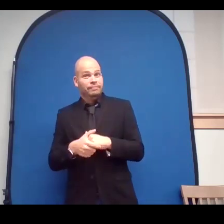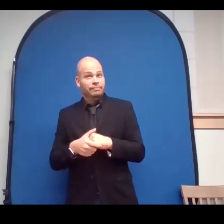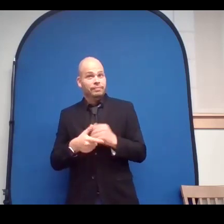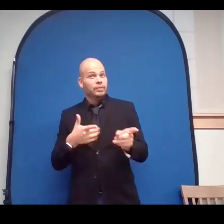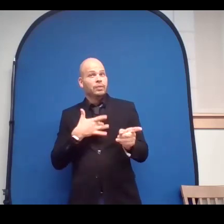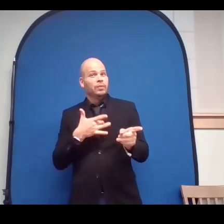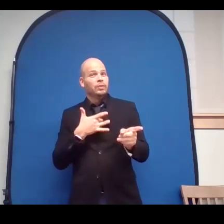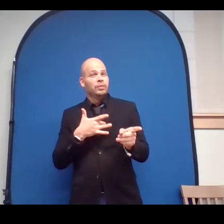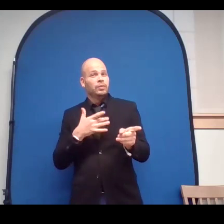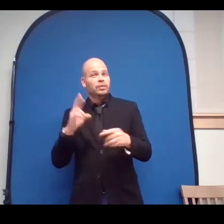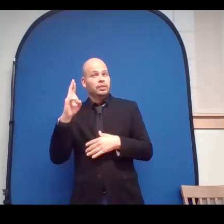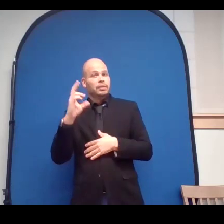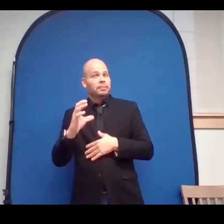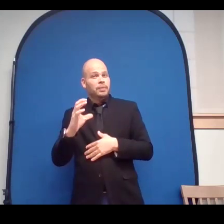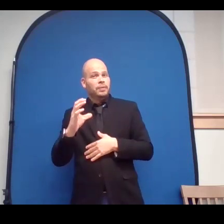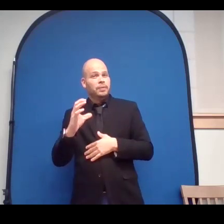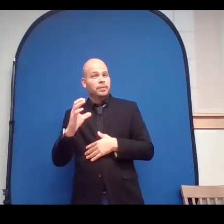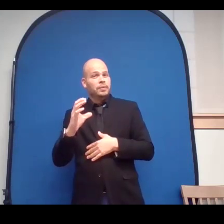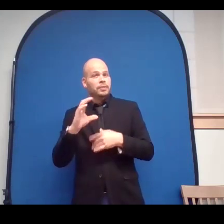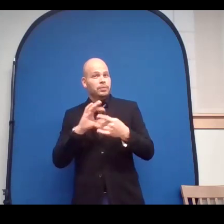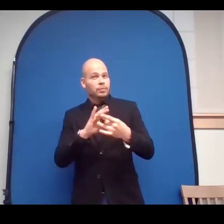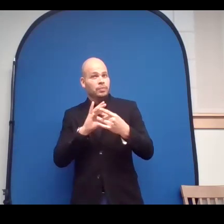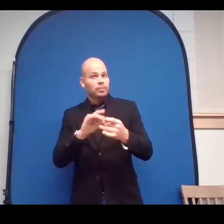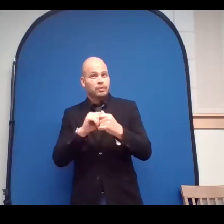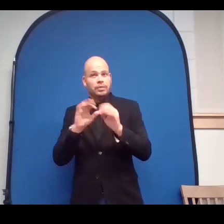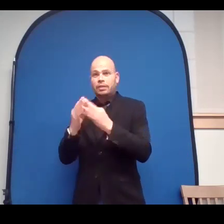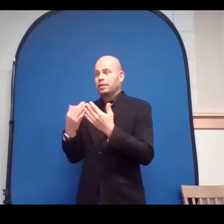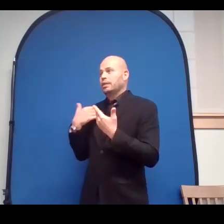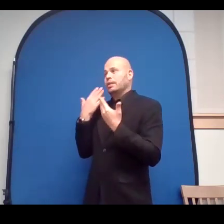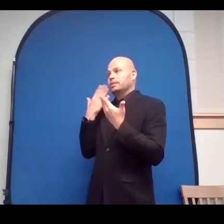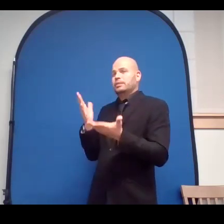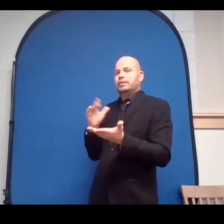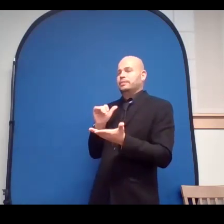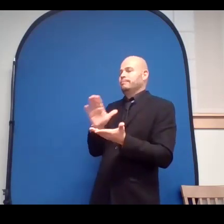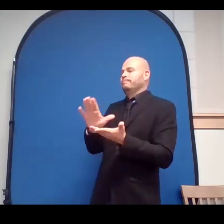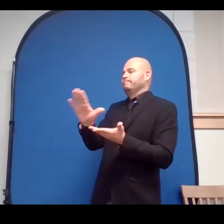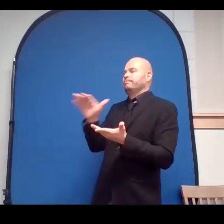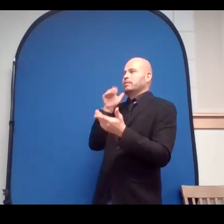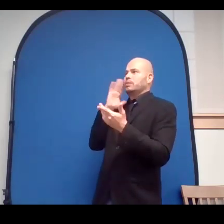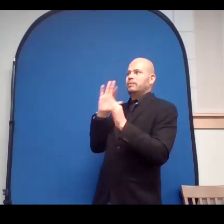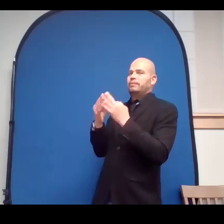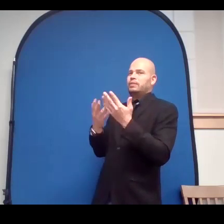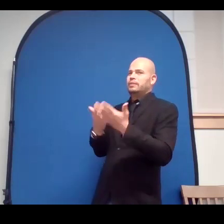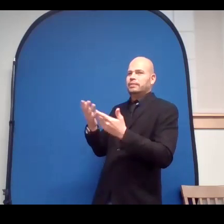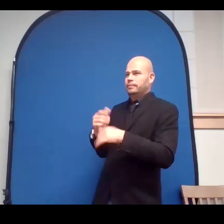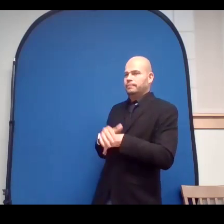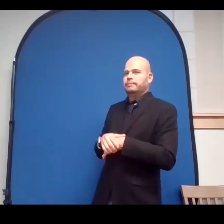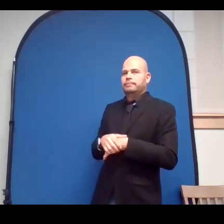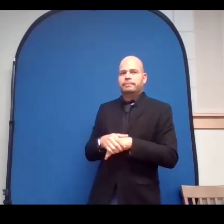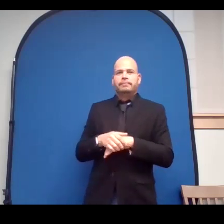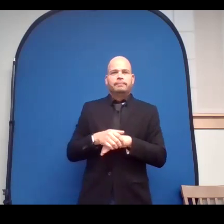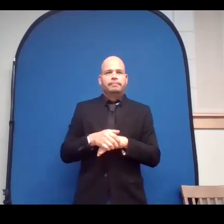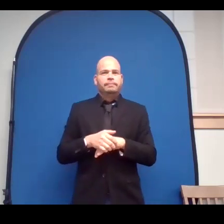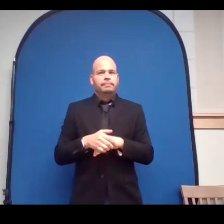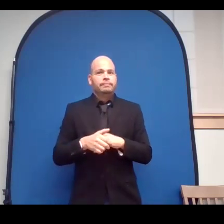family. I cannot comment on that because I do not know their dynamic. Well, you knew he met his siblings at